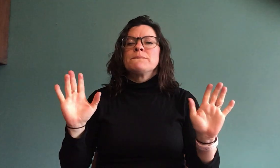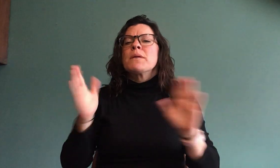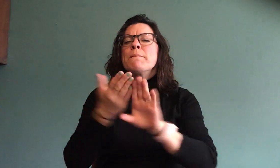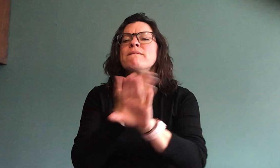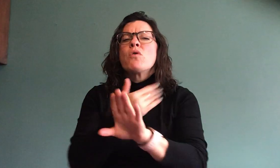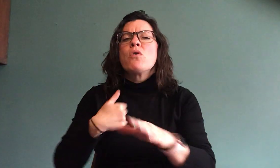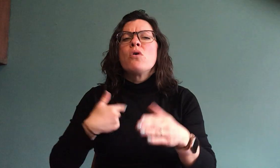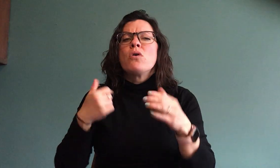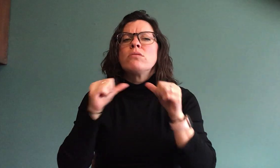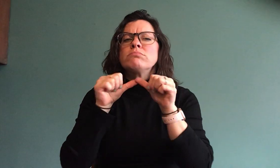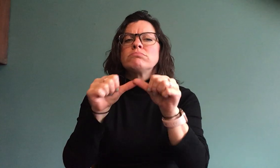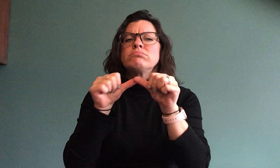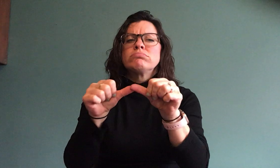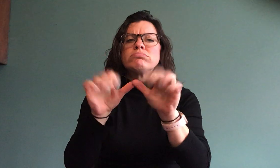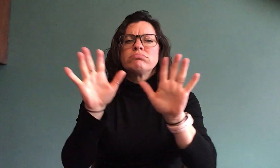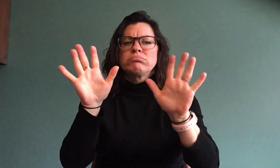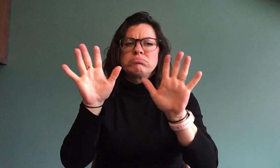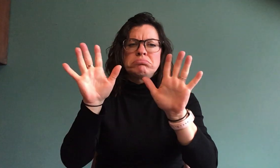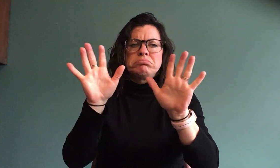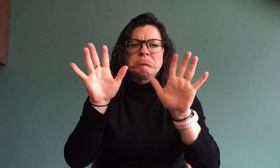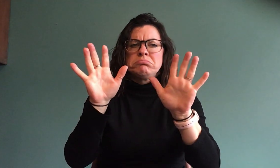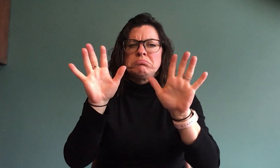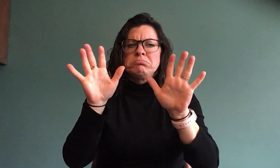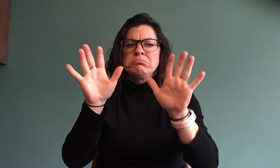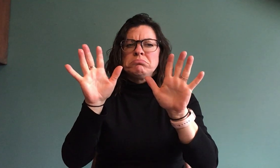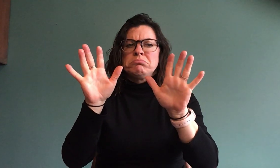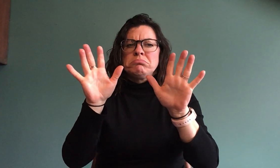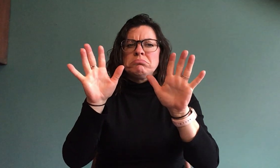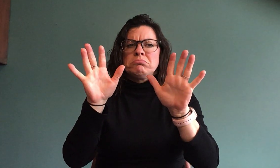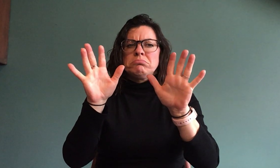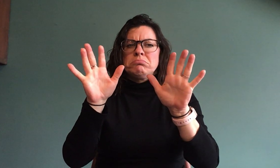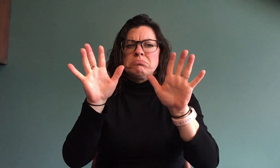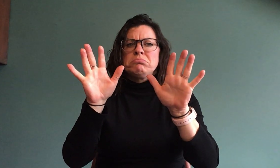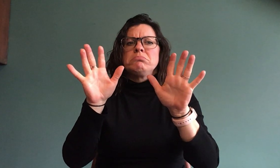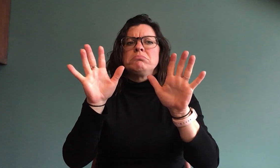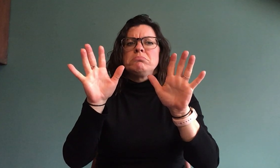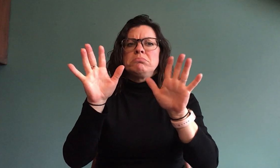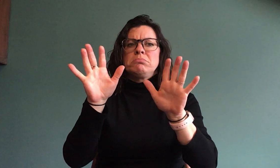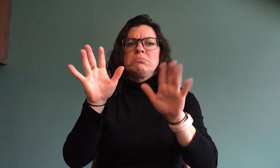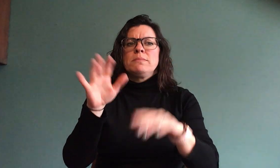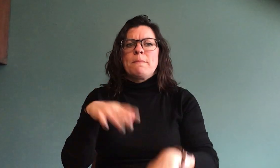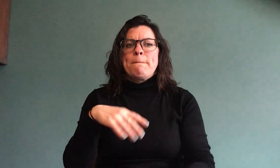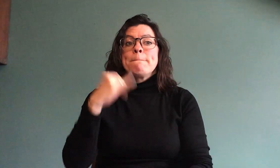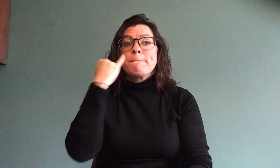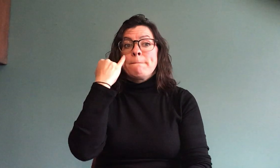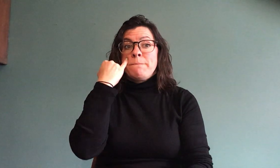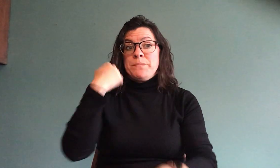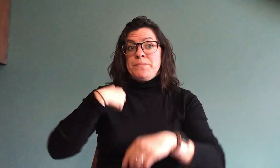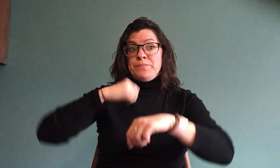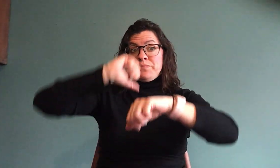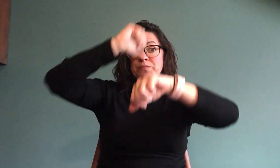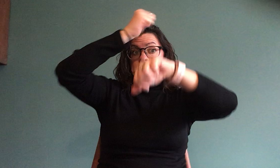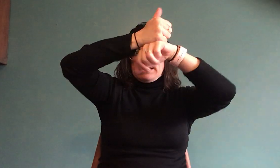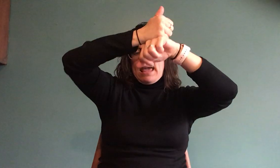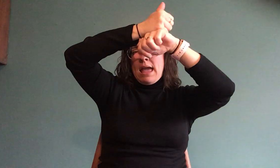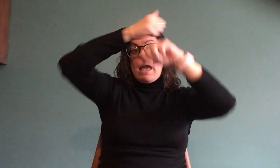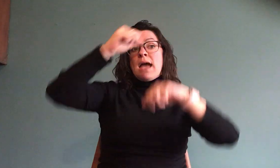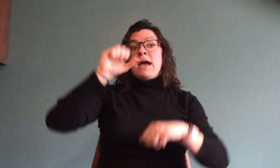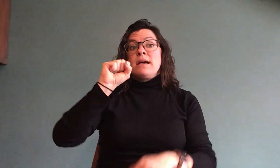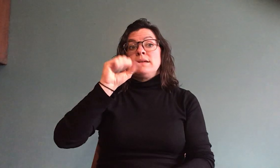if we're erecting a scaffold on a job site, who tells us that the scaffold is safe to use?